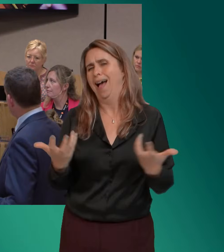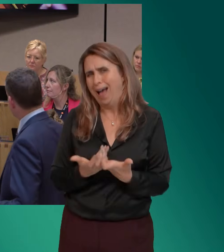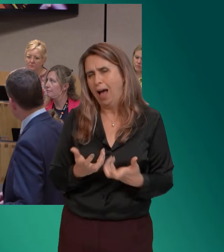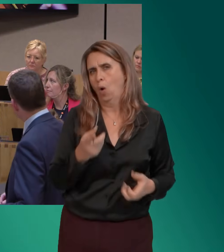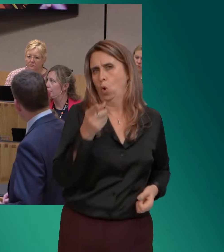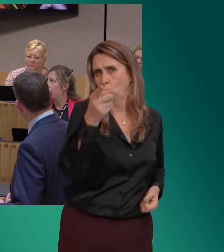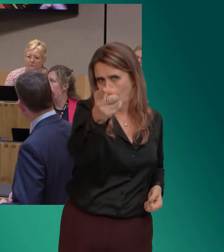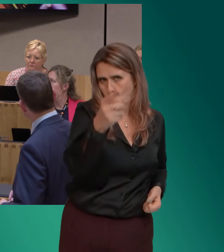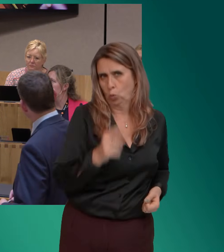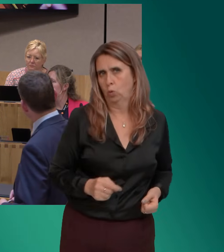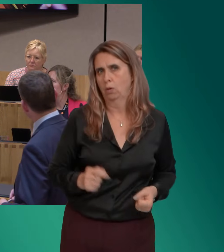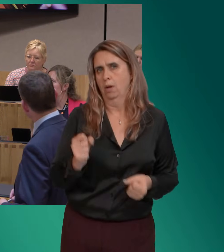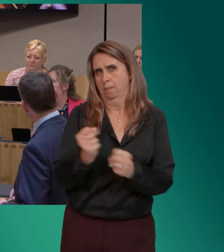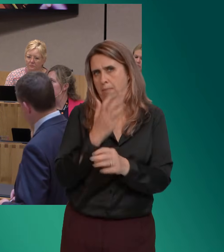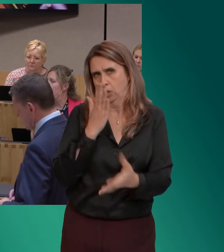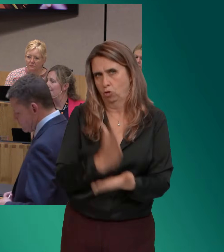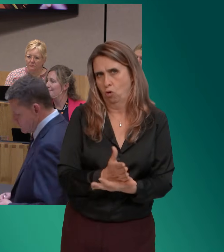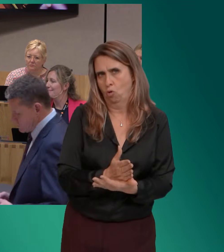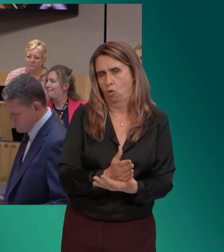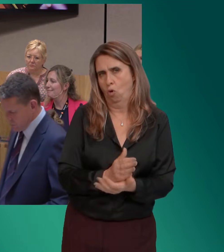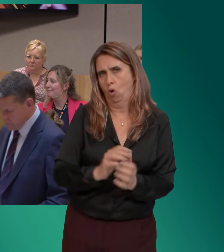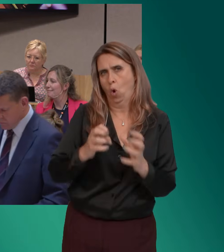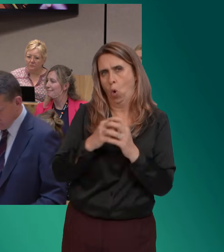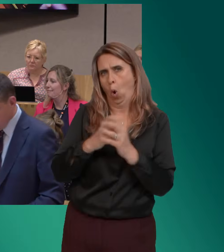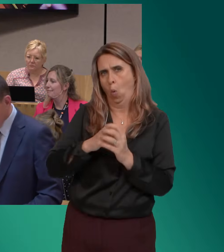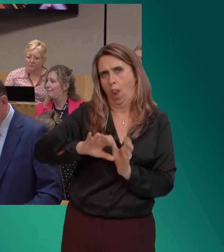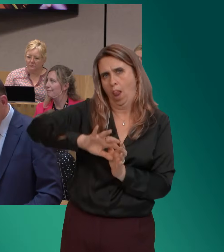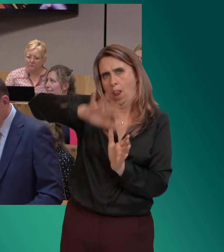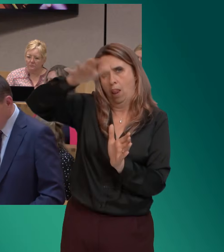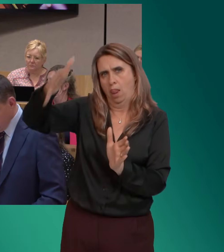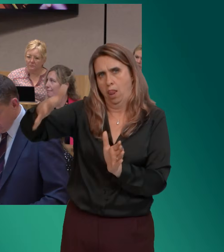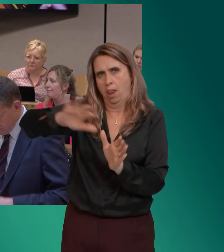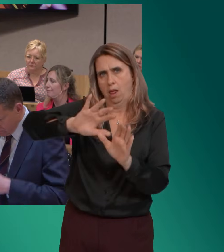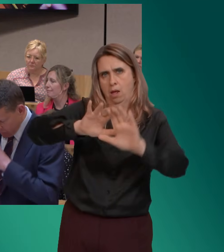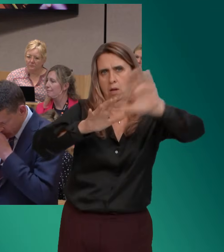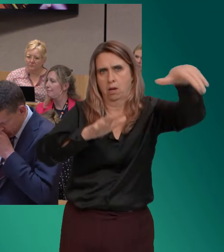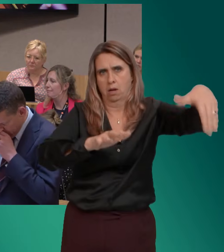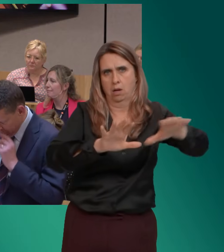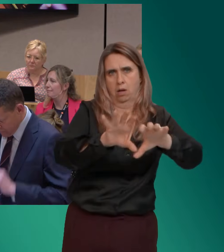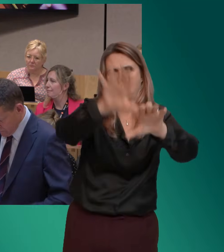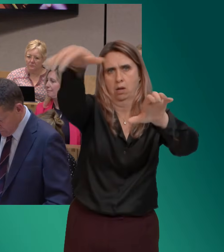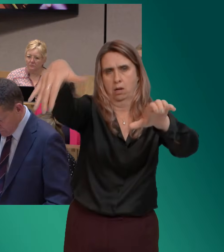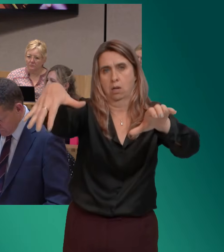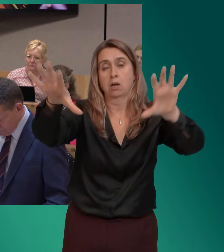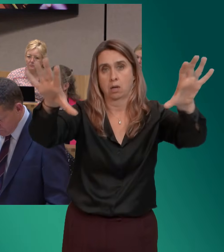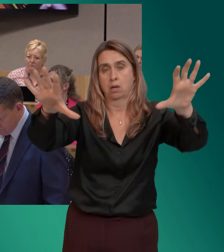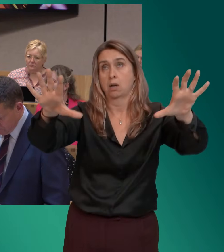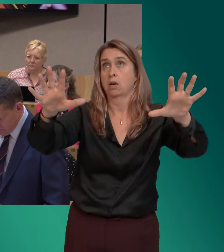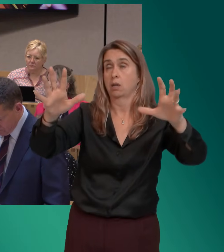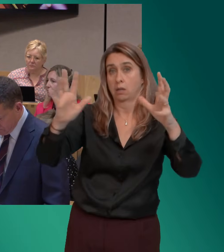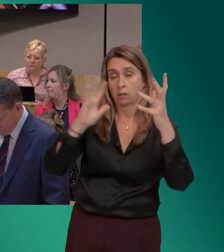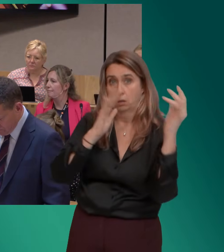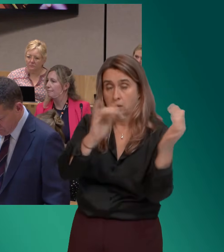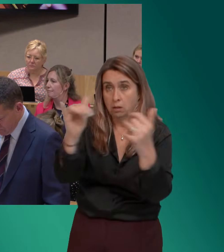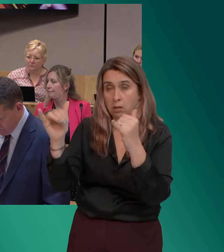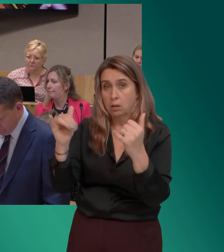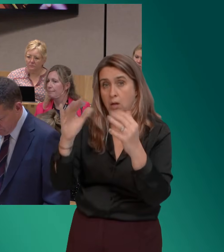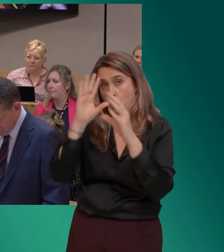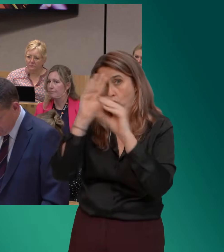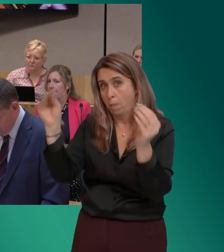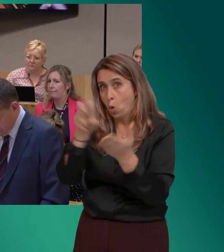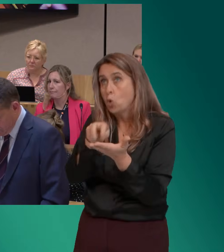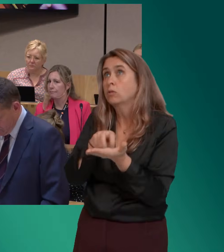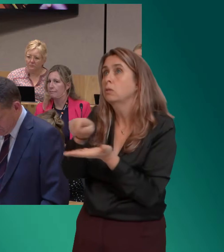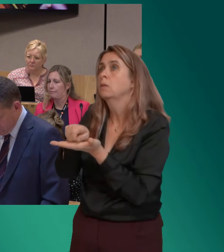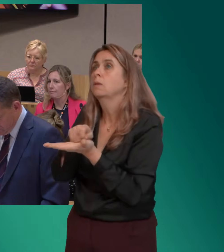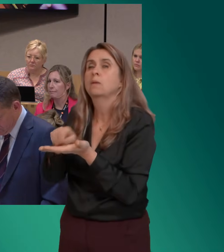be used to ensure that progress on coal tip safety and wider climate resilience work is measured and reported across